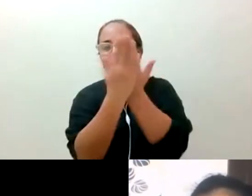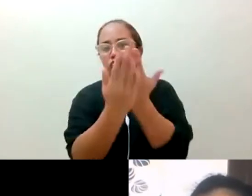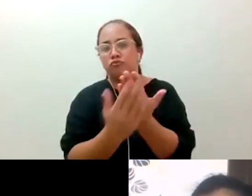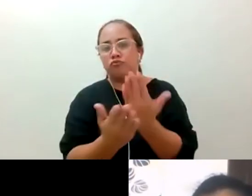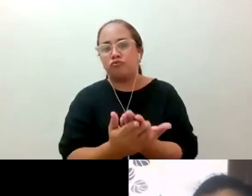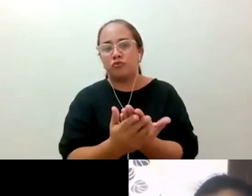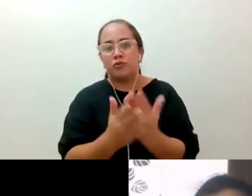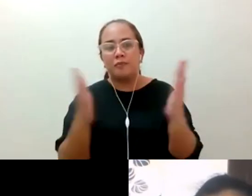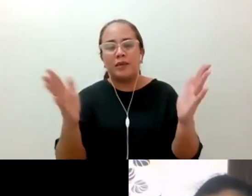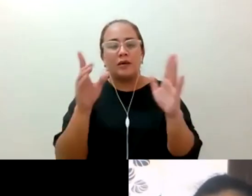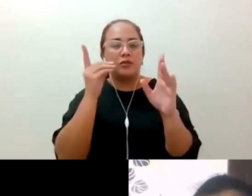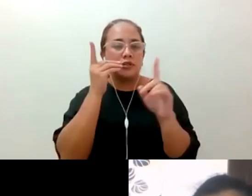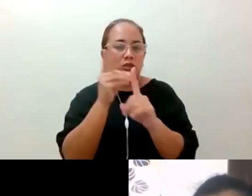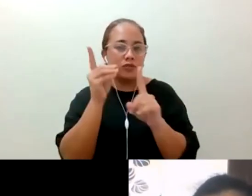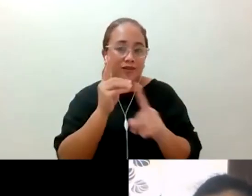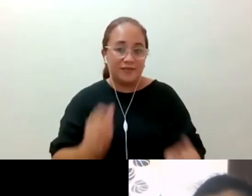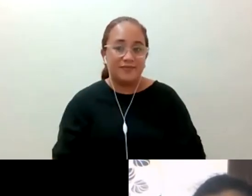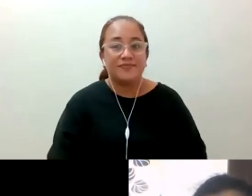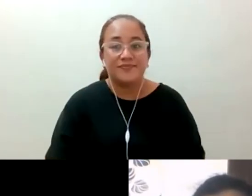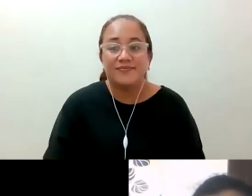the larger dictionary.